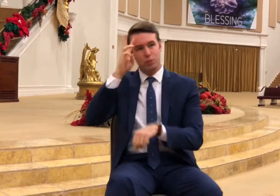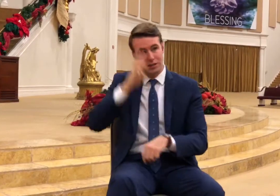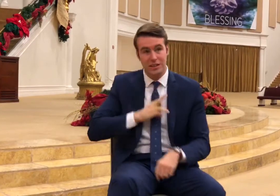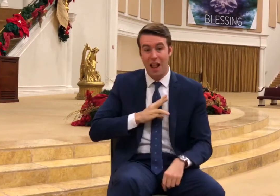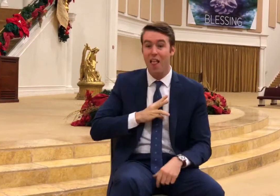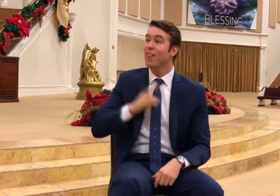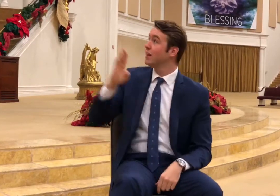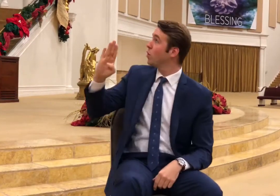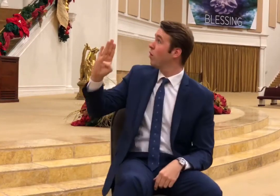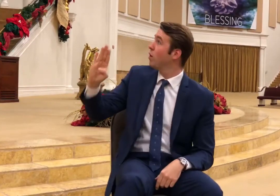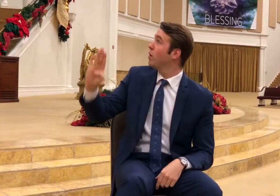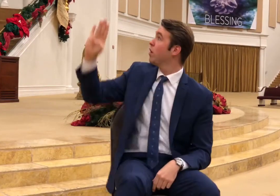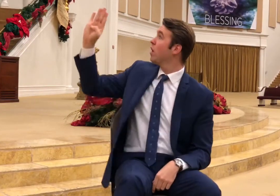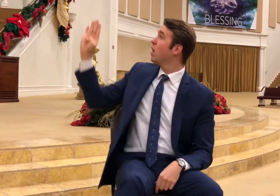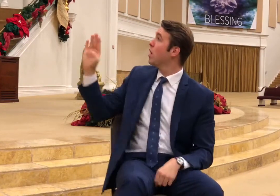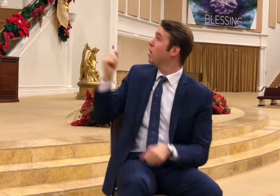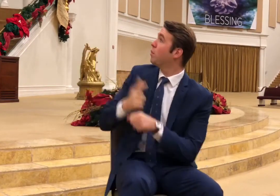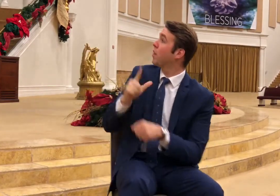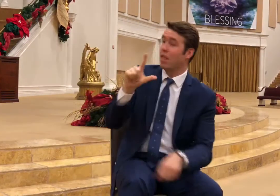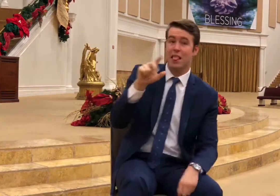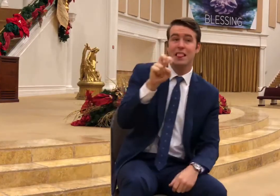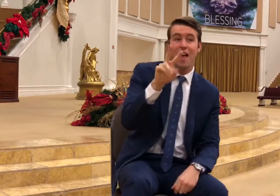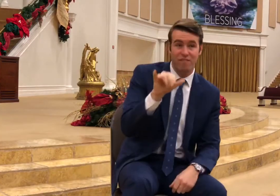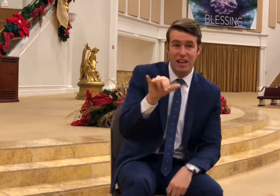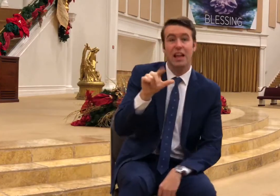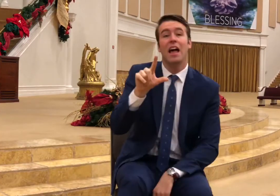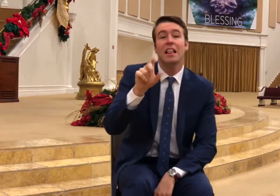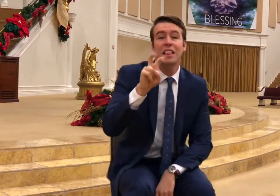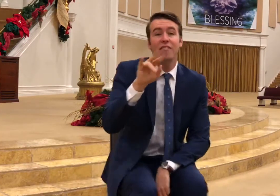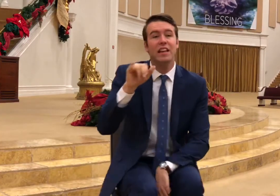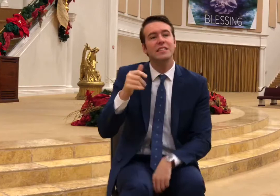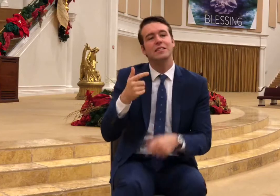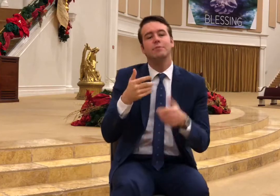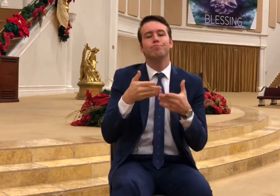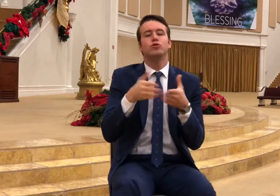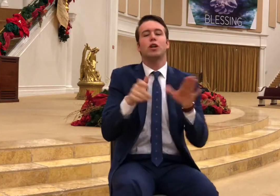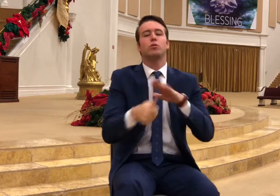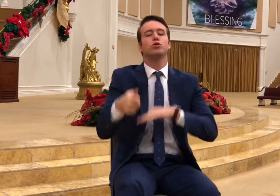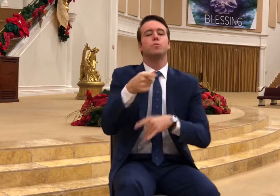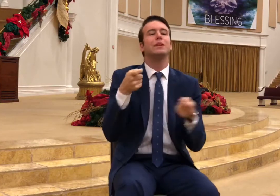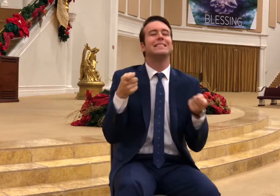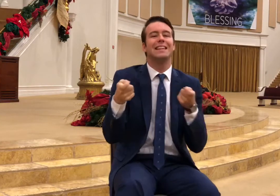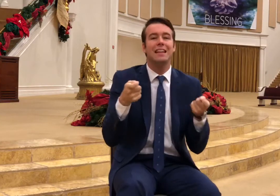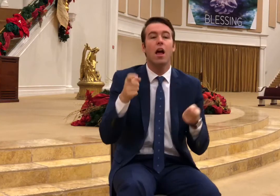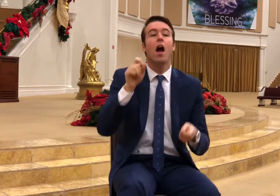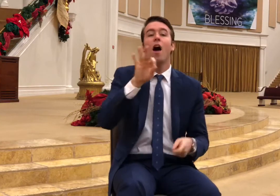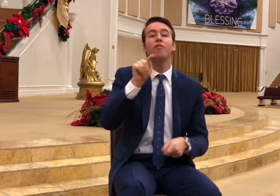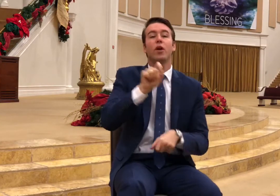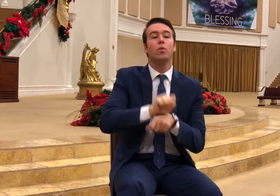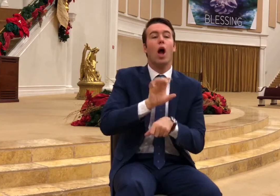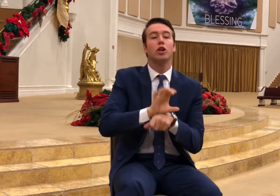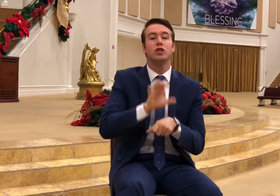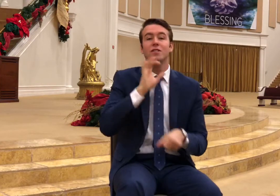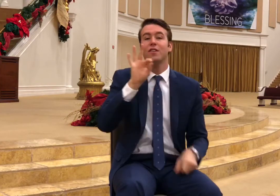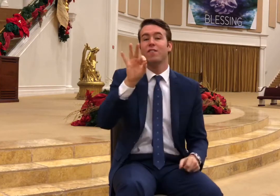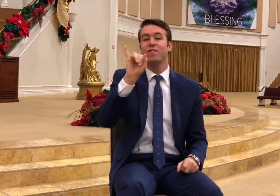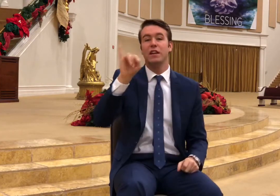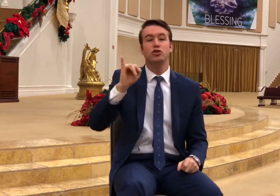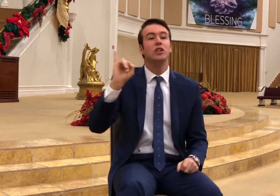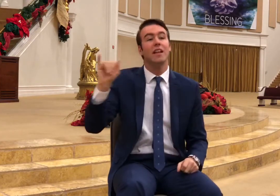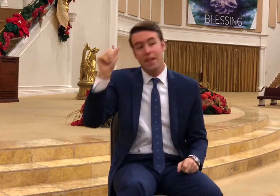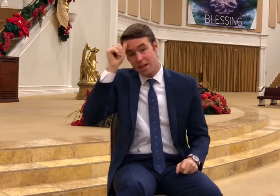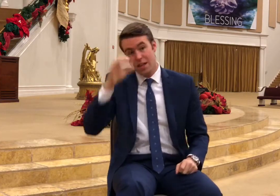Wilson's left is Brother Levy. That is the general superintendent of the Rock Church of Fiji. The